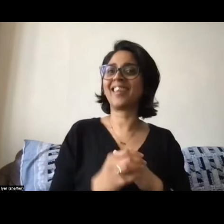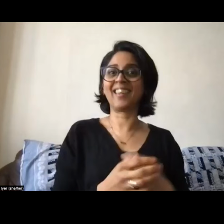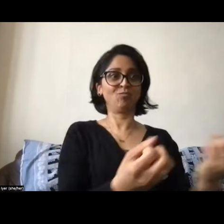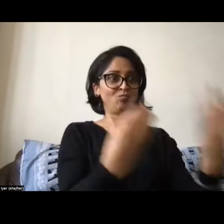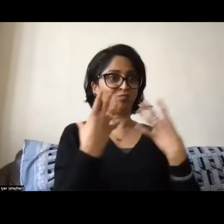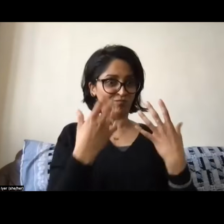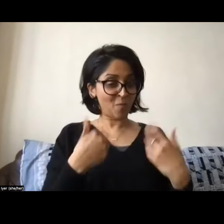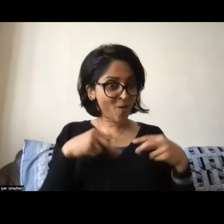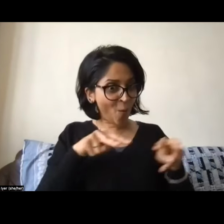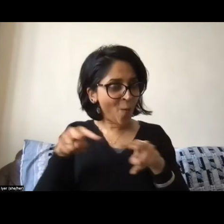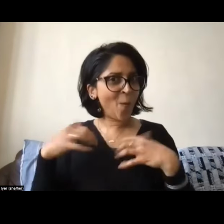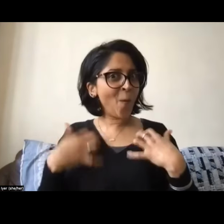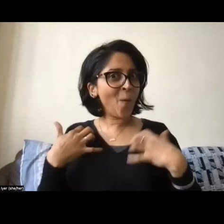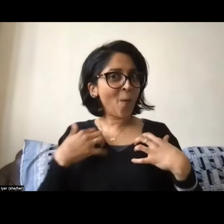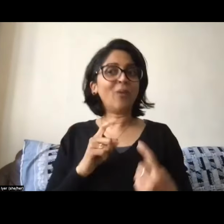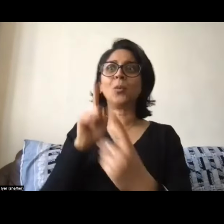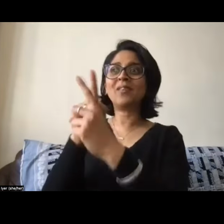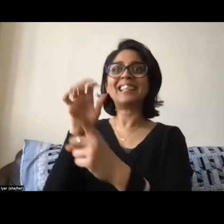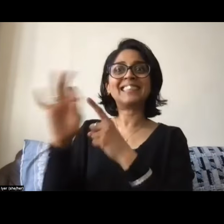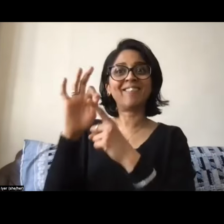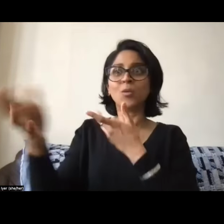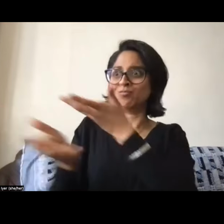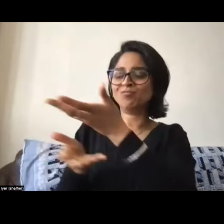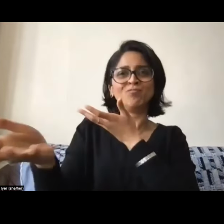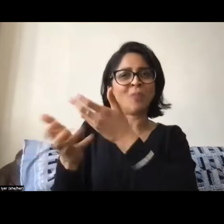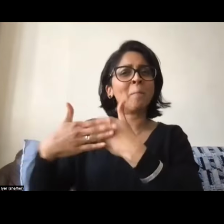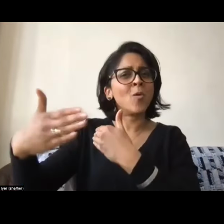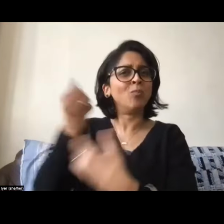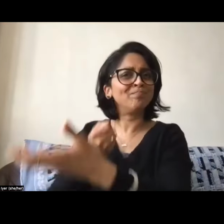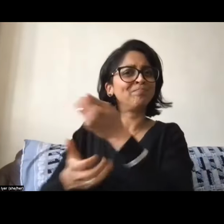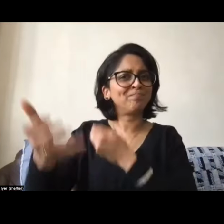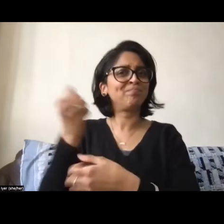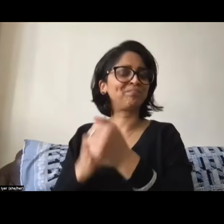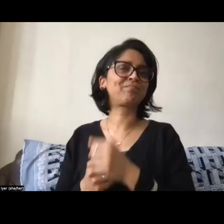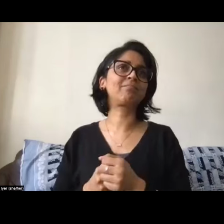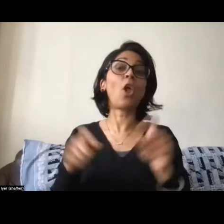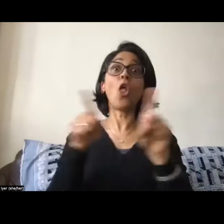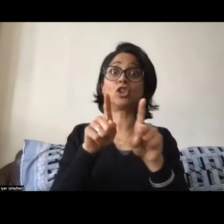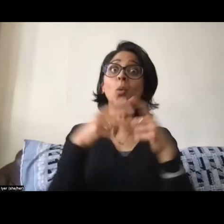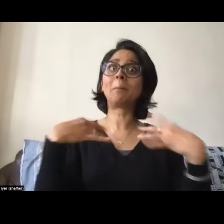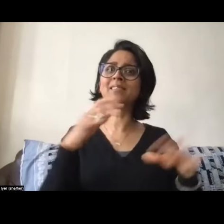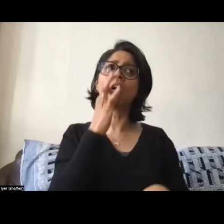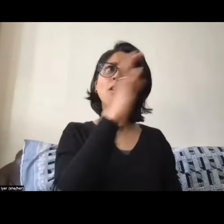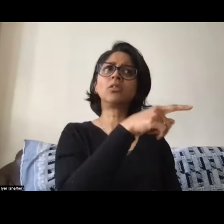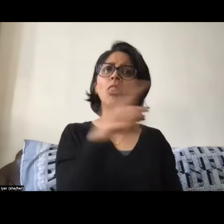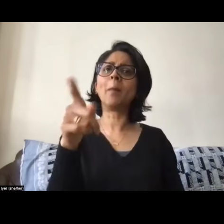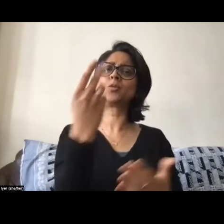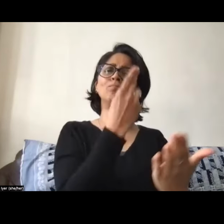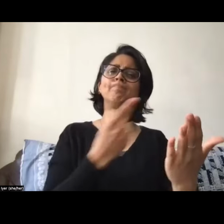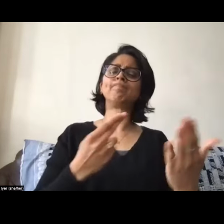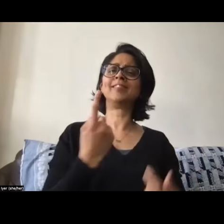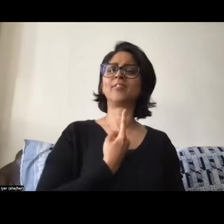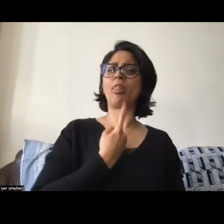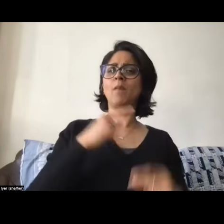their experiences, and just really have a snapshot over a week of their lives. And then I was able to talk to them more about what